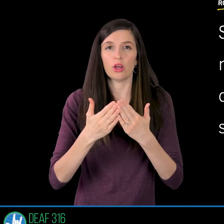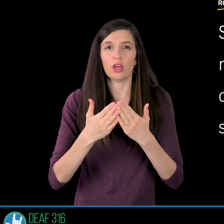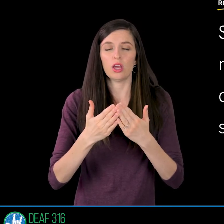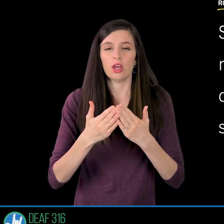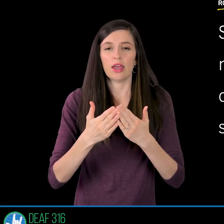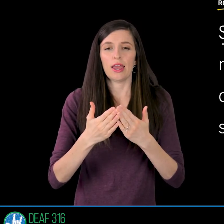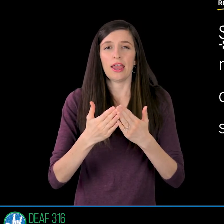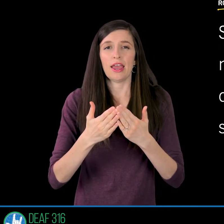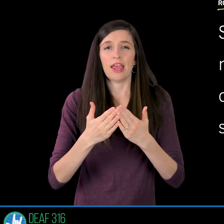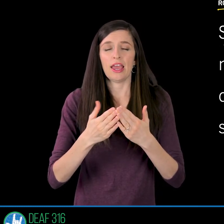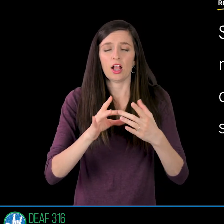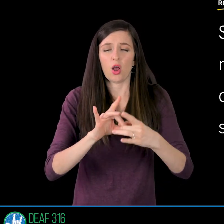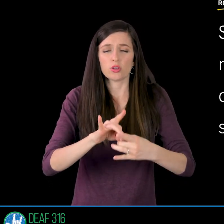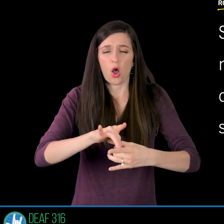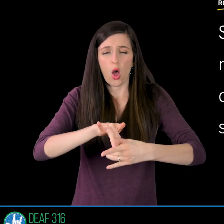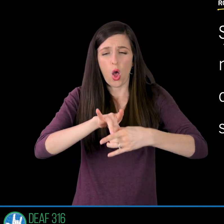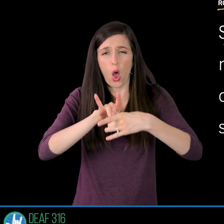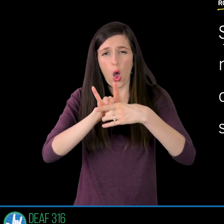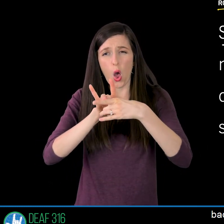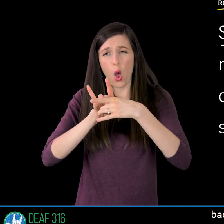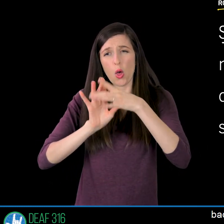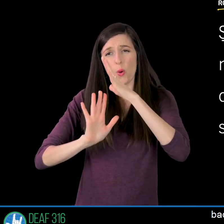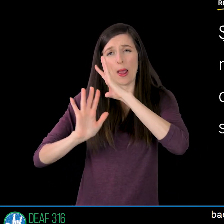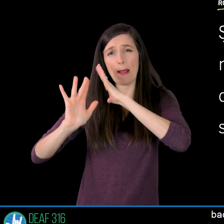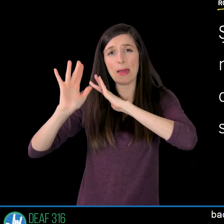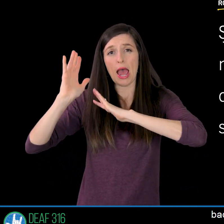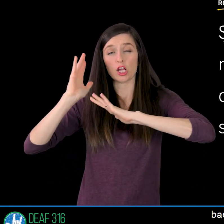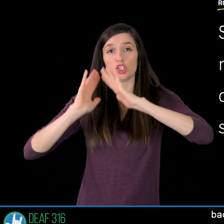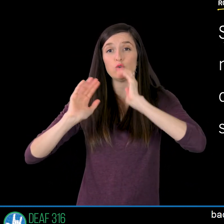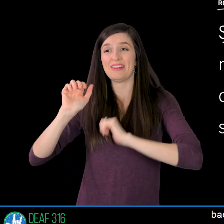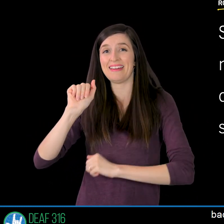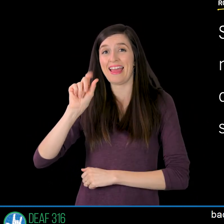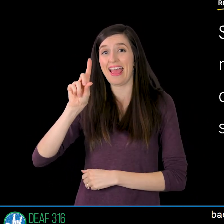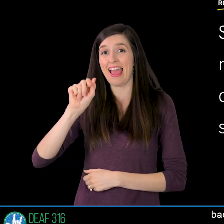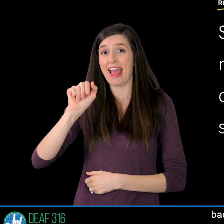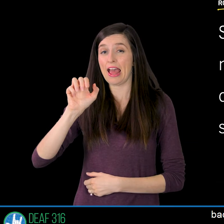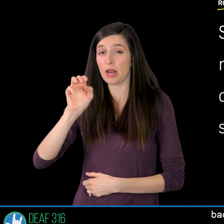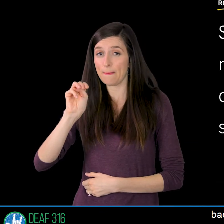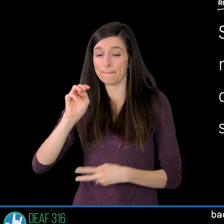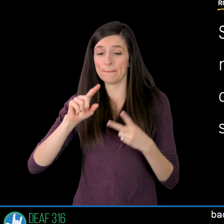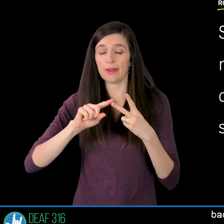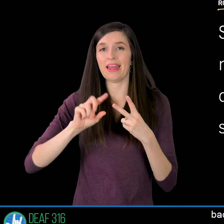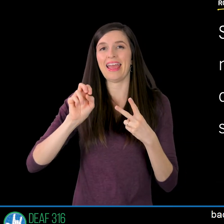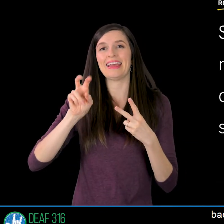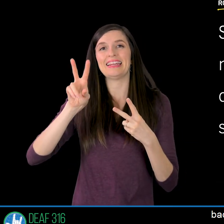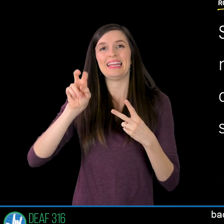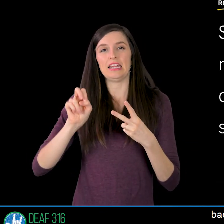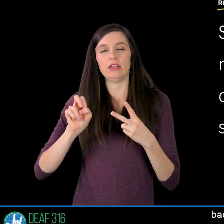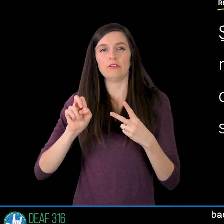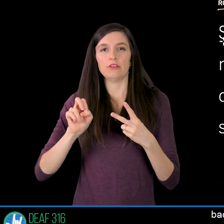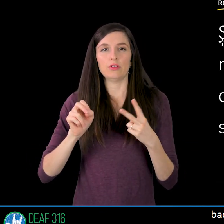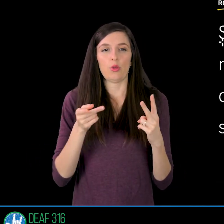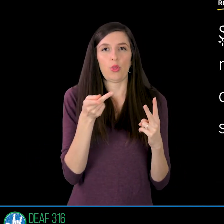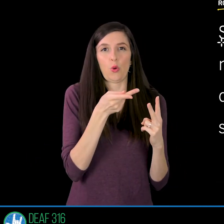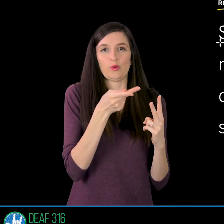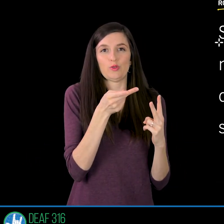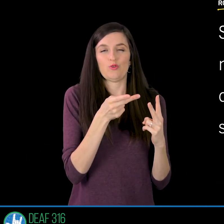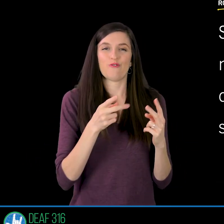this universal sinfulness of mankind back to Adam and Eve, the very first human